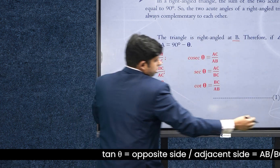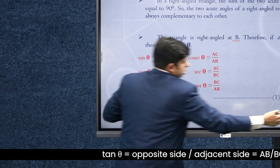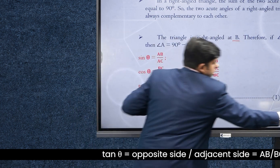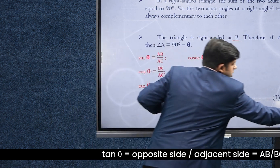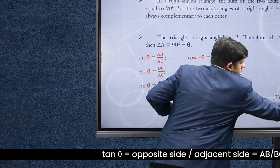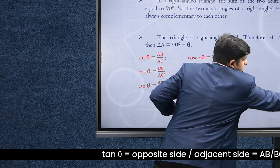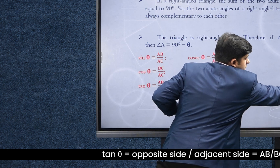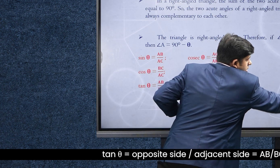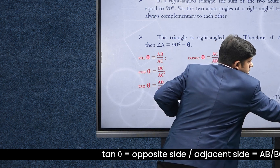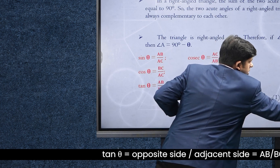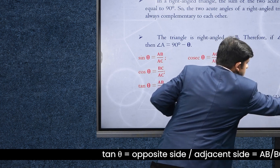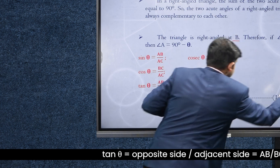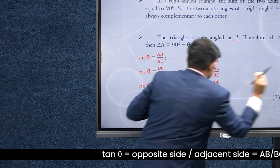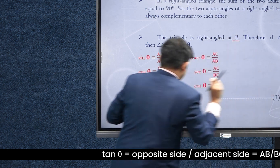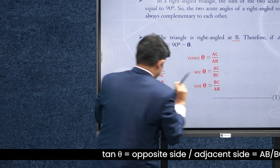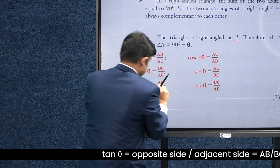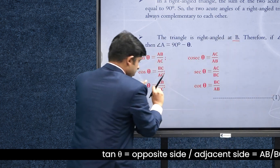to AB by BC.